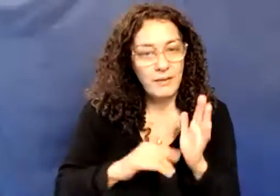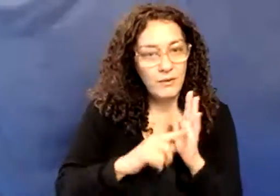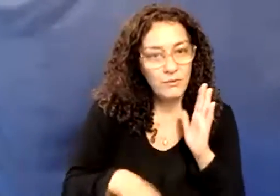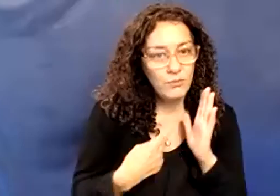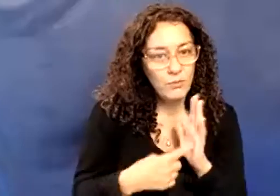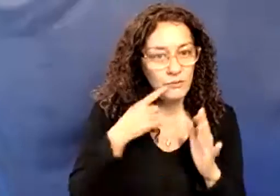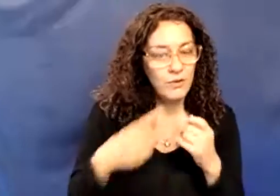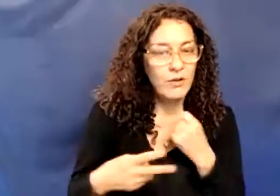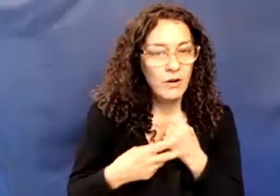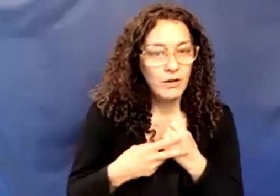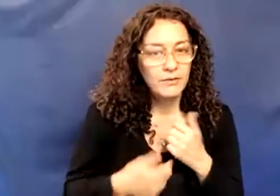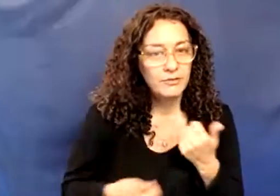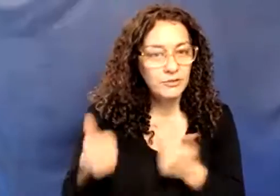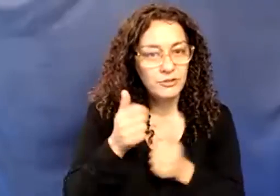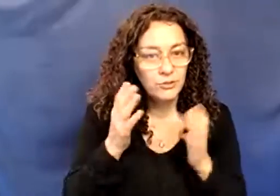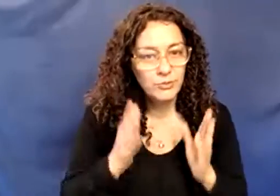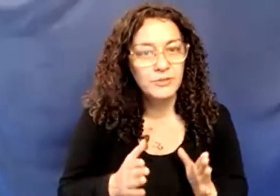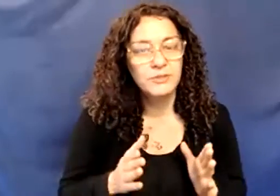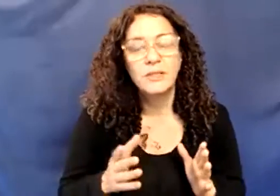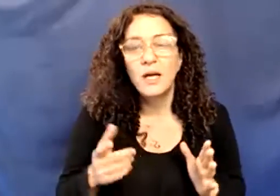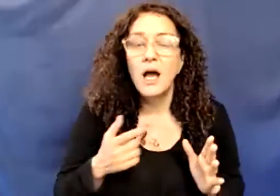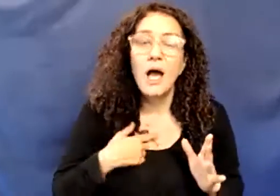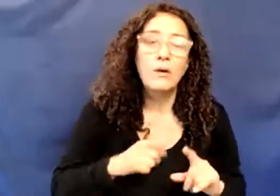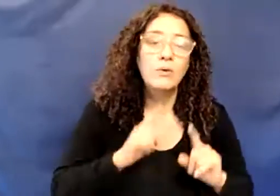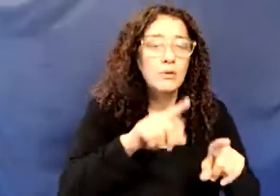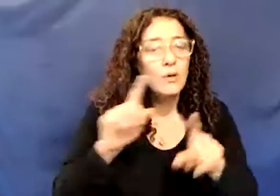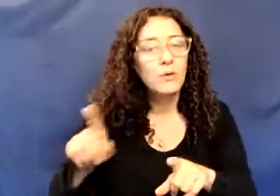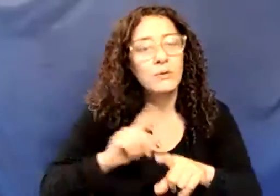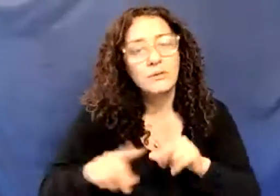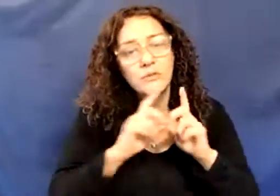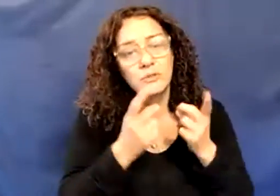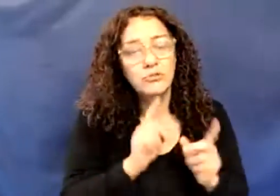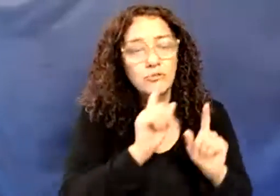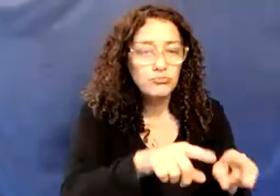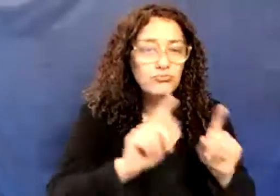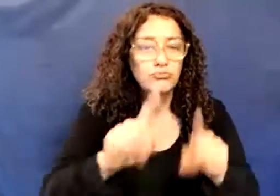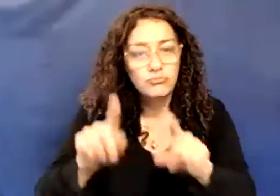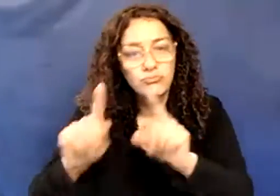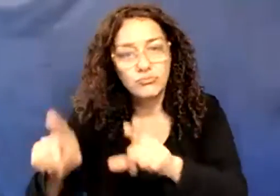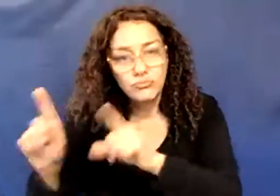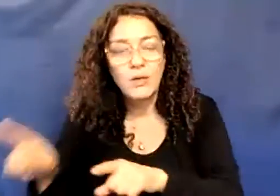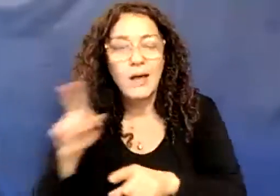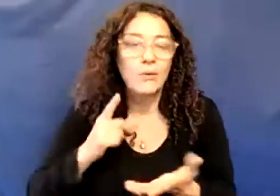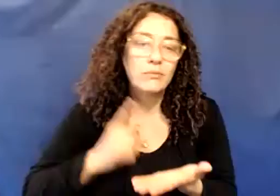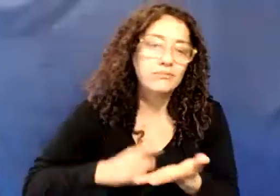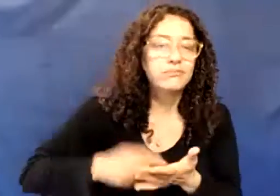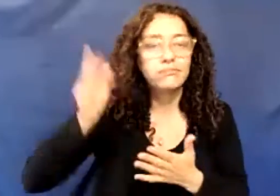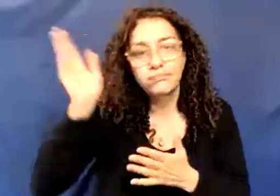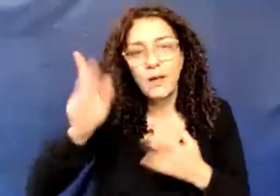go and I would talk at different districts on different topics and different events, and